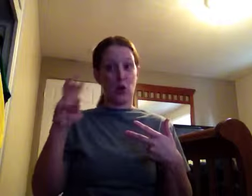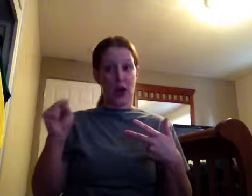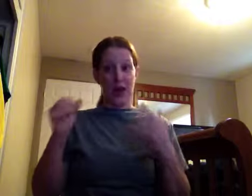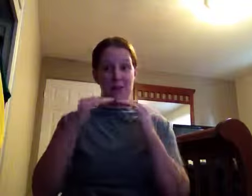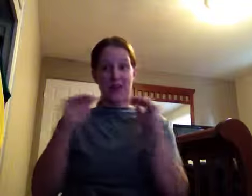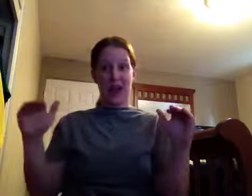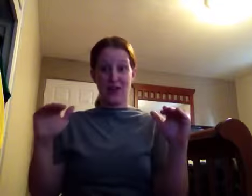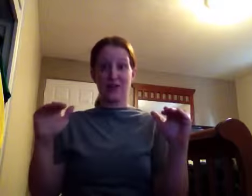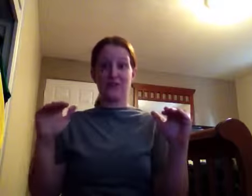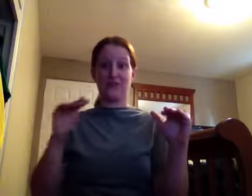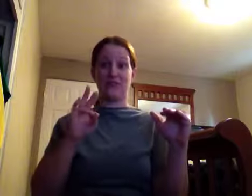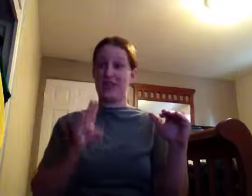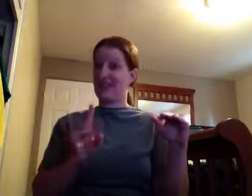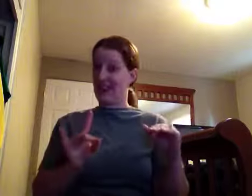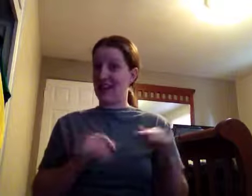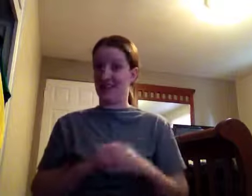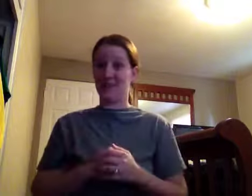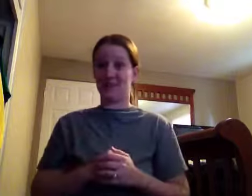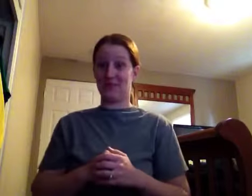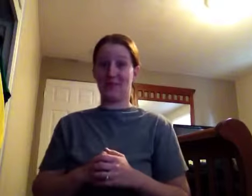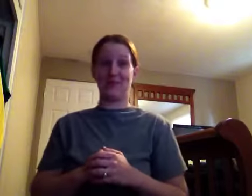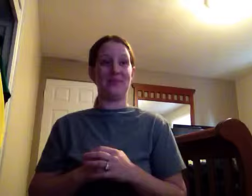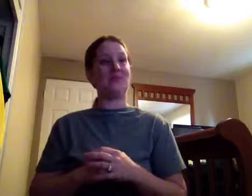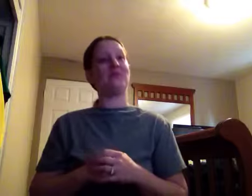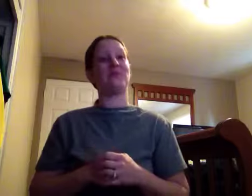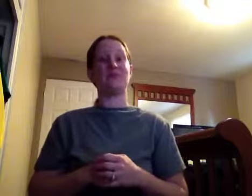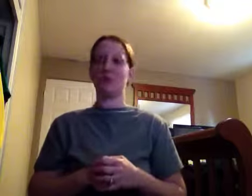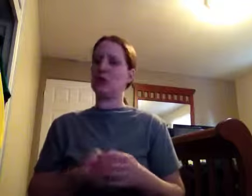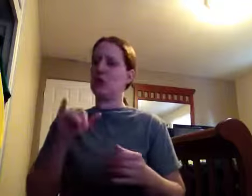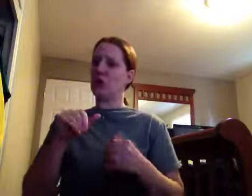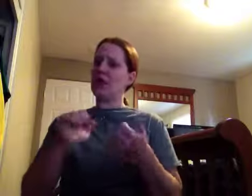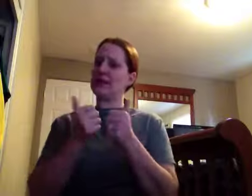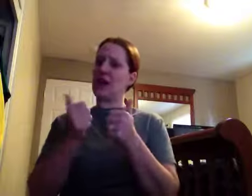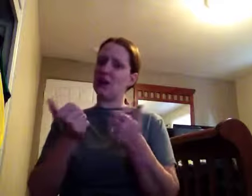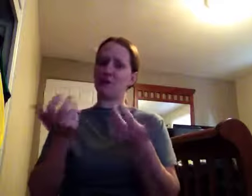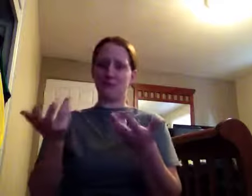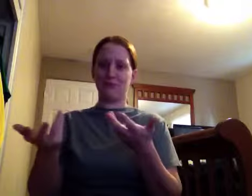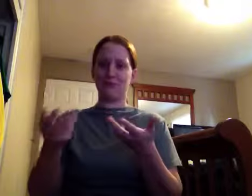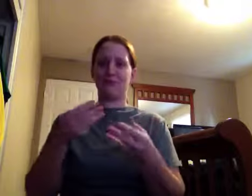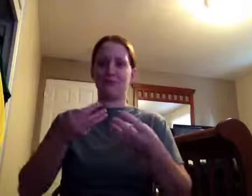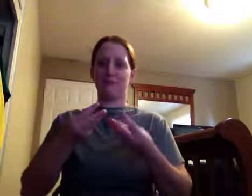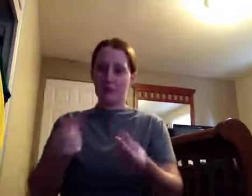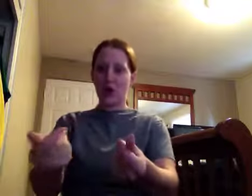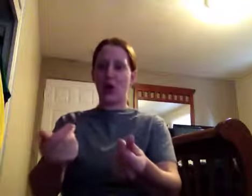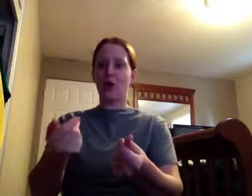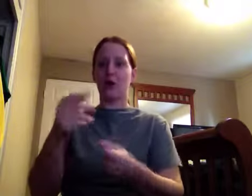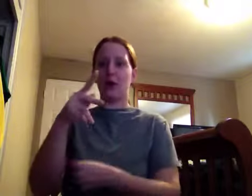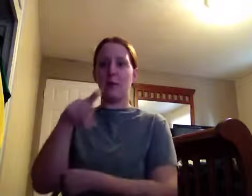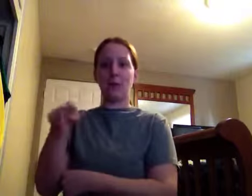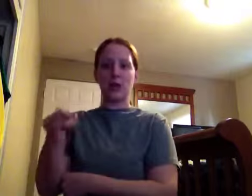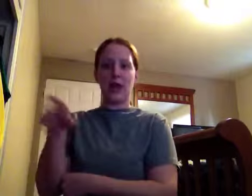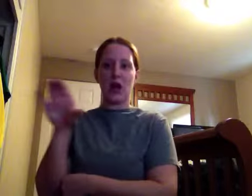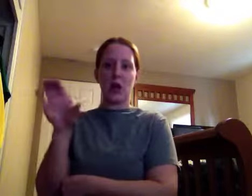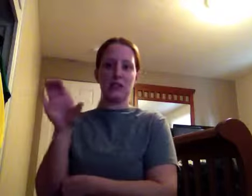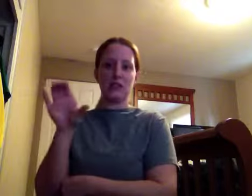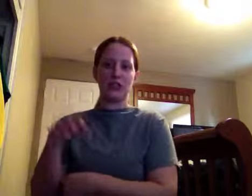most, 61.53%. So that's how you do percent composition. It's pretty straightforward. Part over the whole times 100.